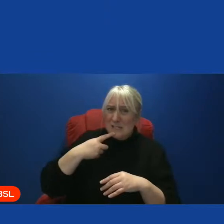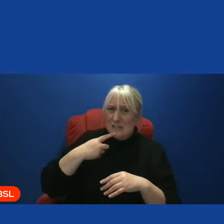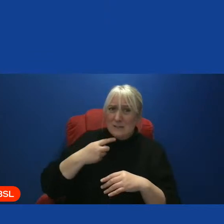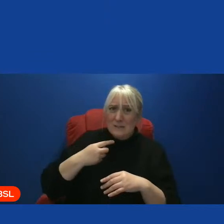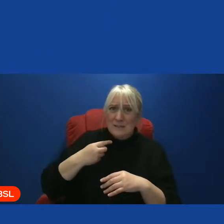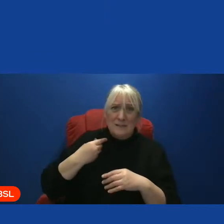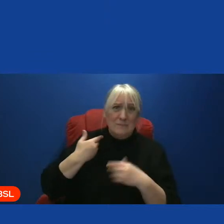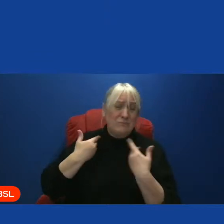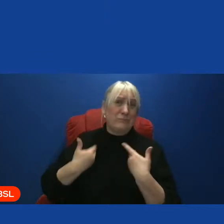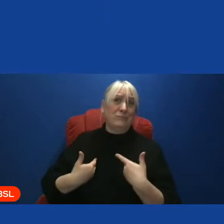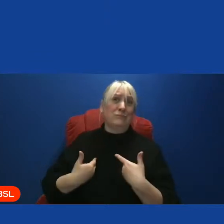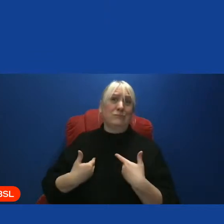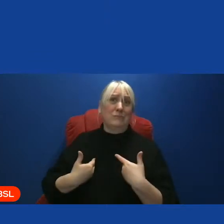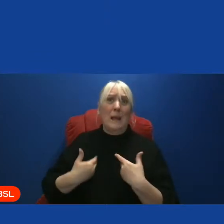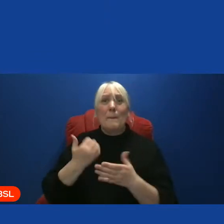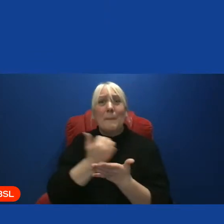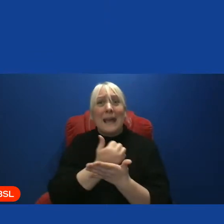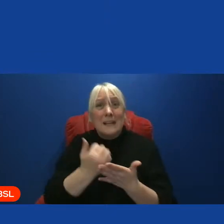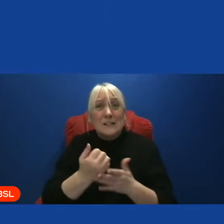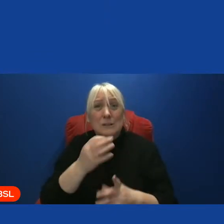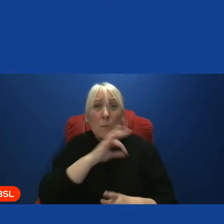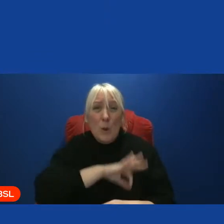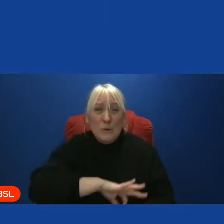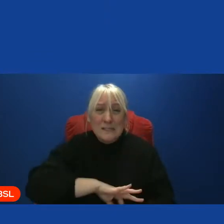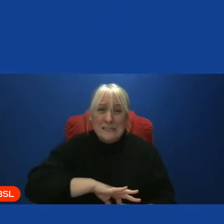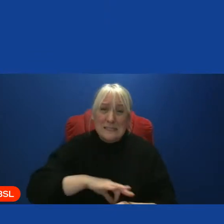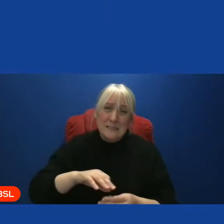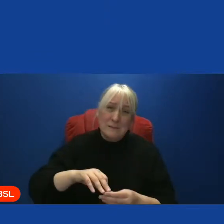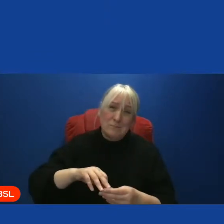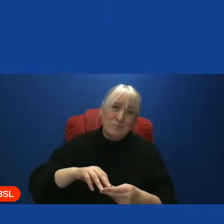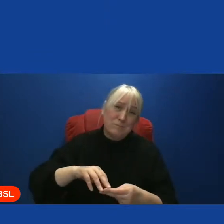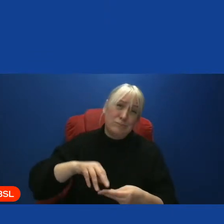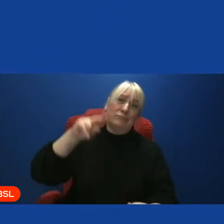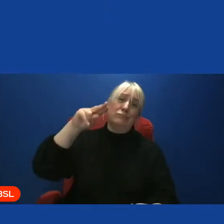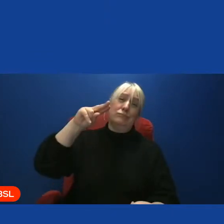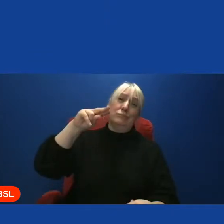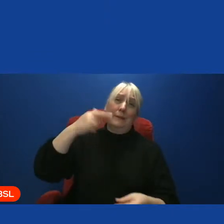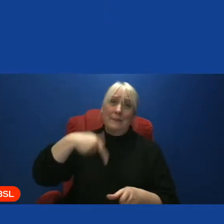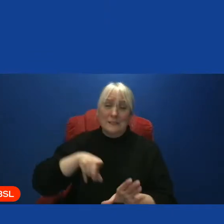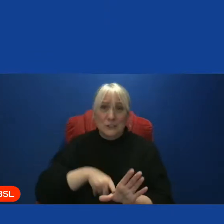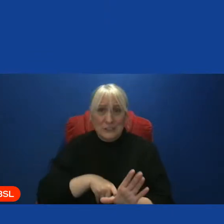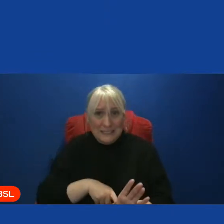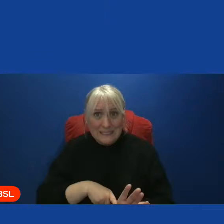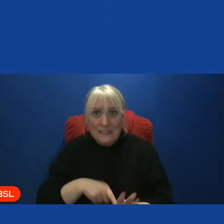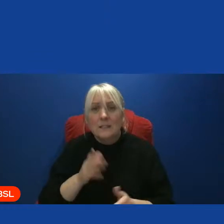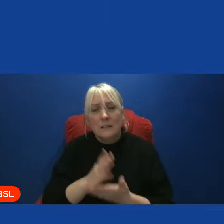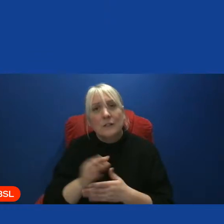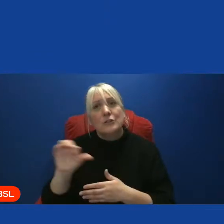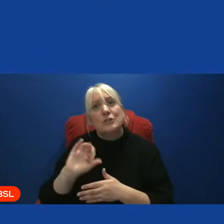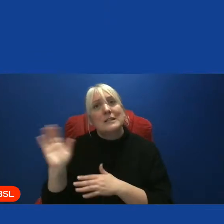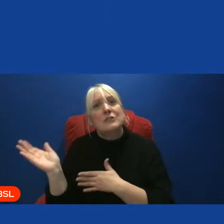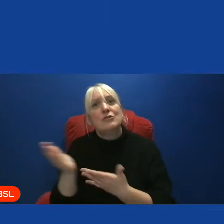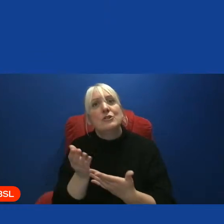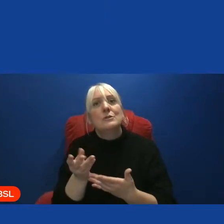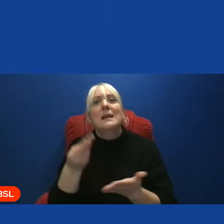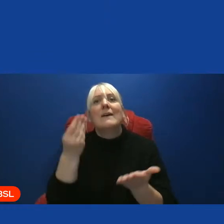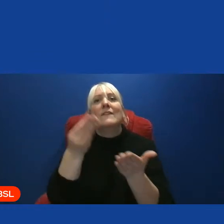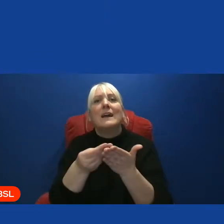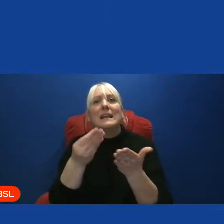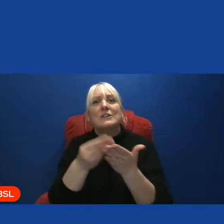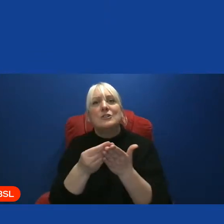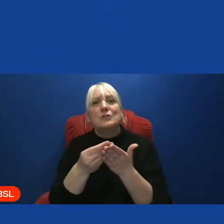are at record levels this year? So they're making a fortune. So just introduce what we call a financial transaction tax. It's called the Robin Hood